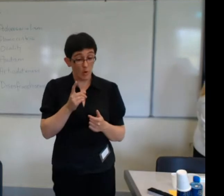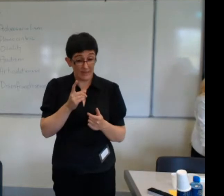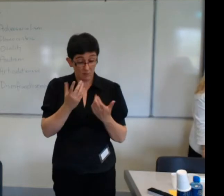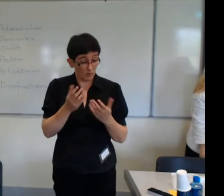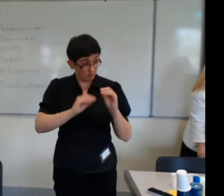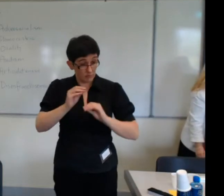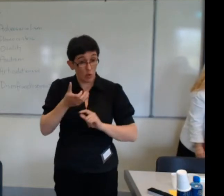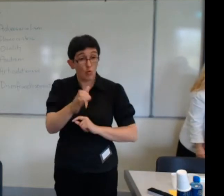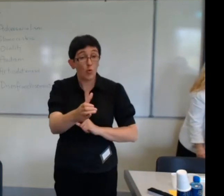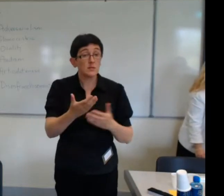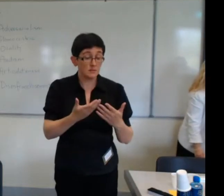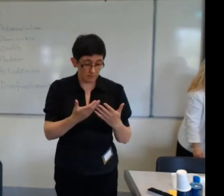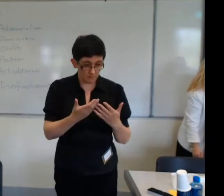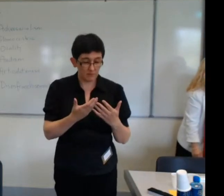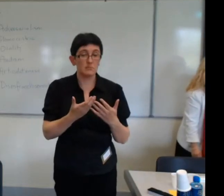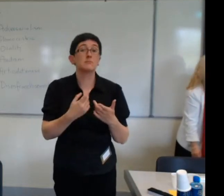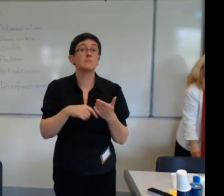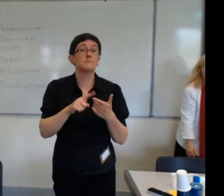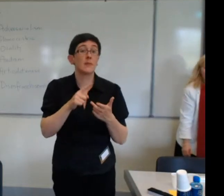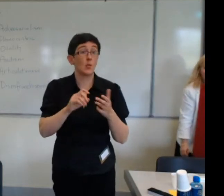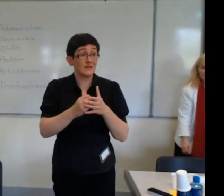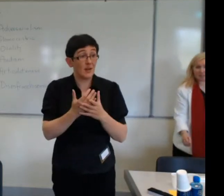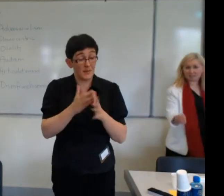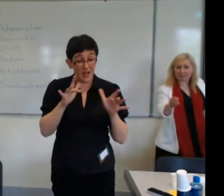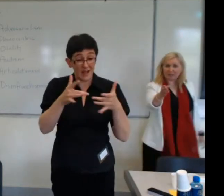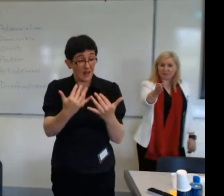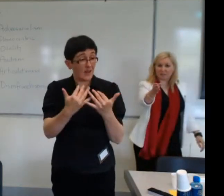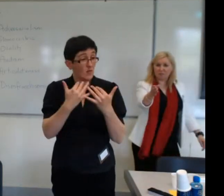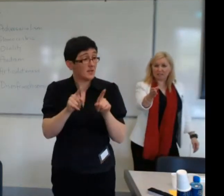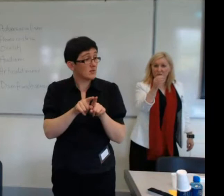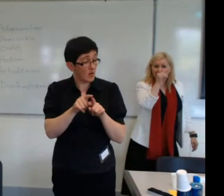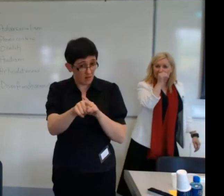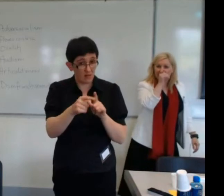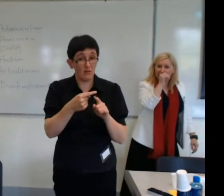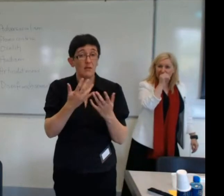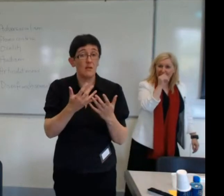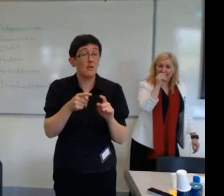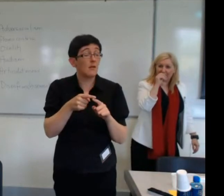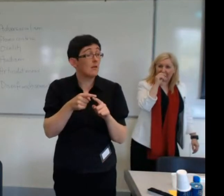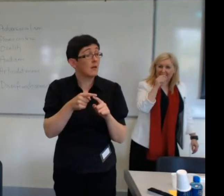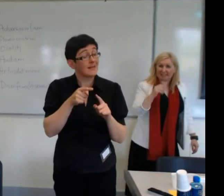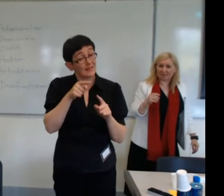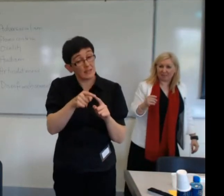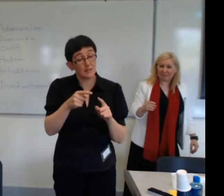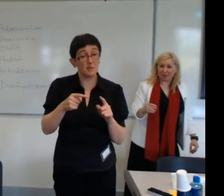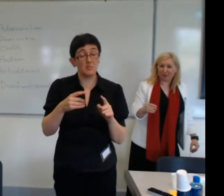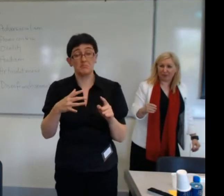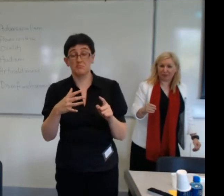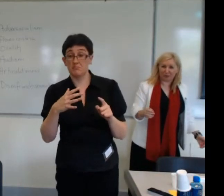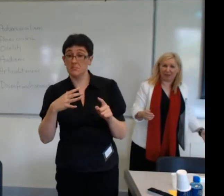moment. We're also developing some online content, so that might go some way towards accessing people who otherwise